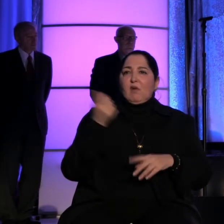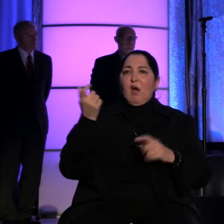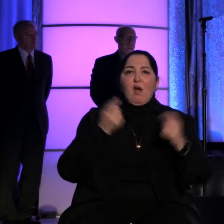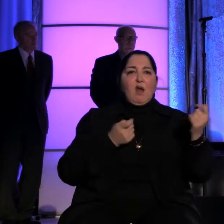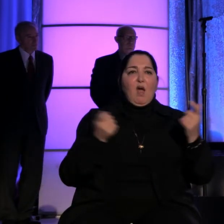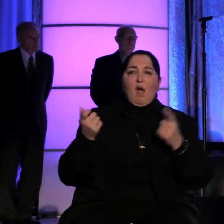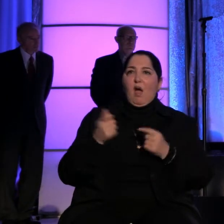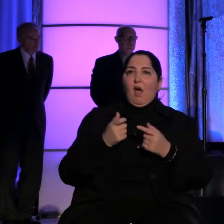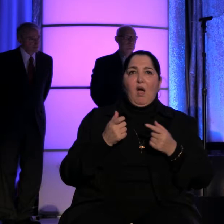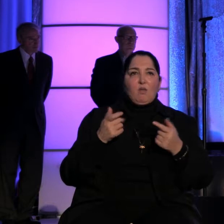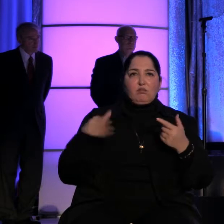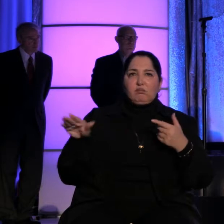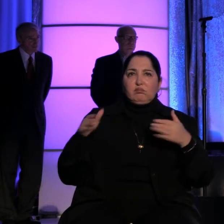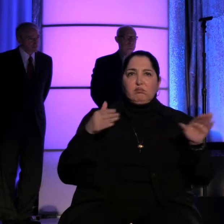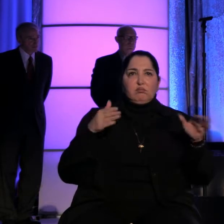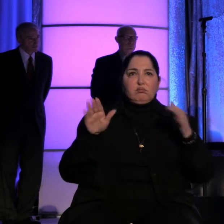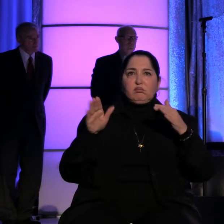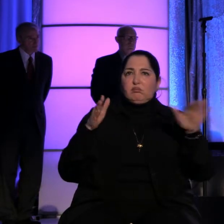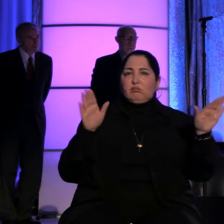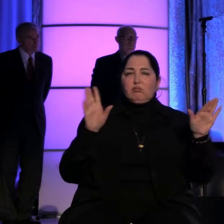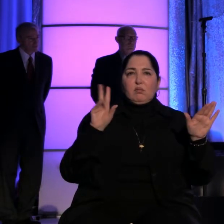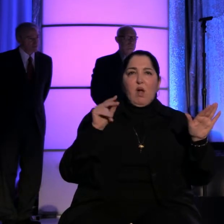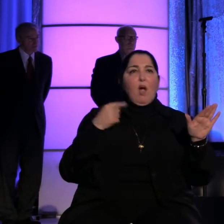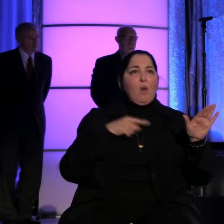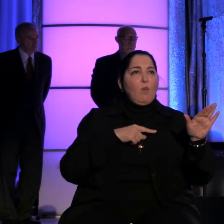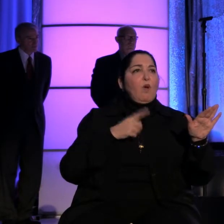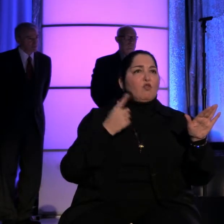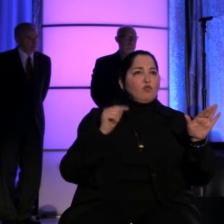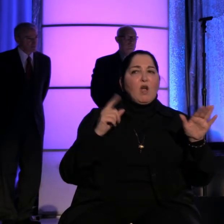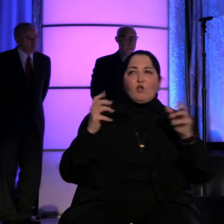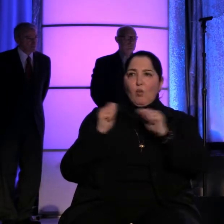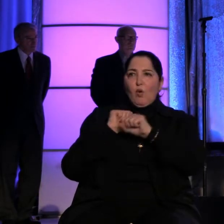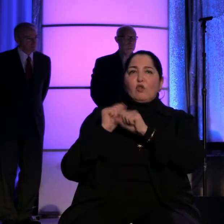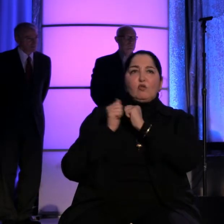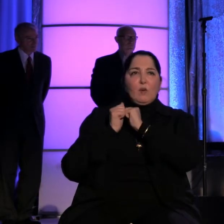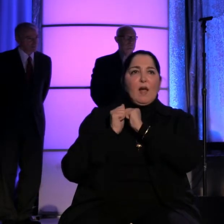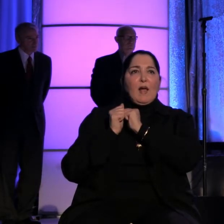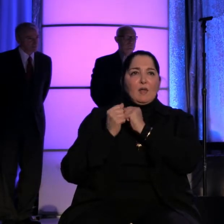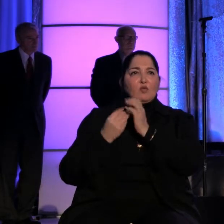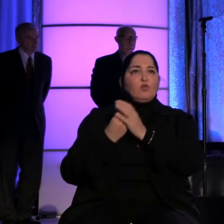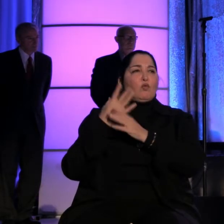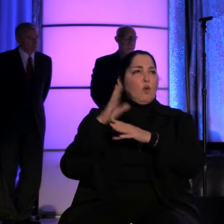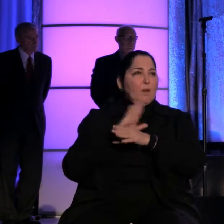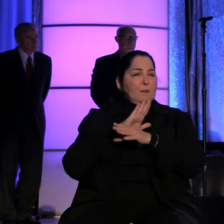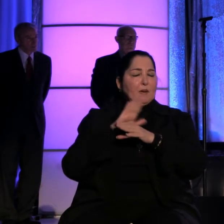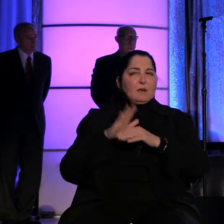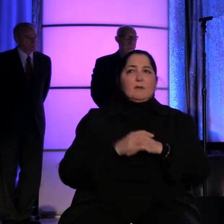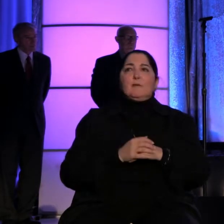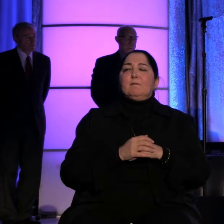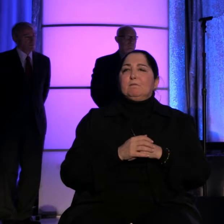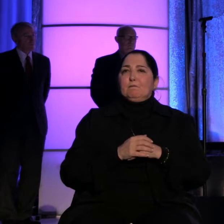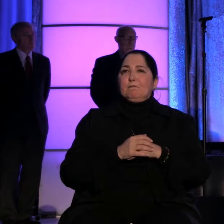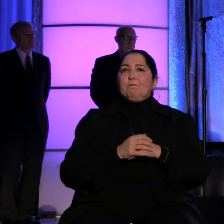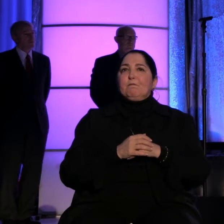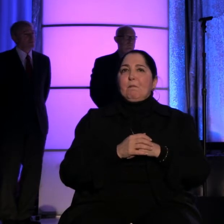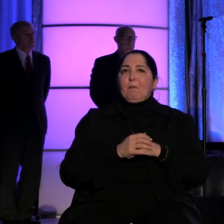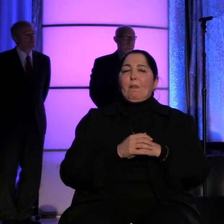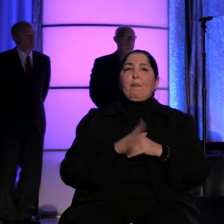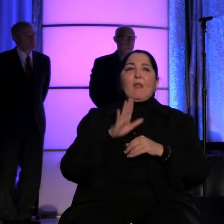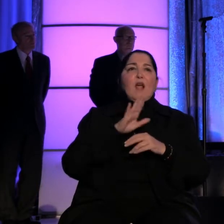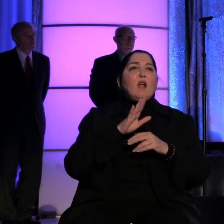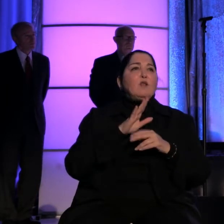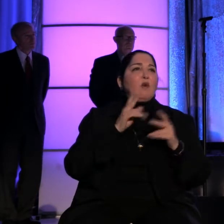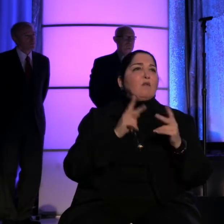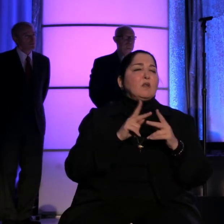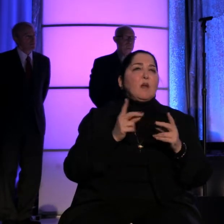to actually, you know, grow the business hand in hand, you know, with your teams as well. And your venue would